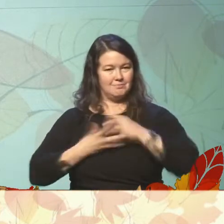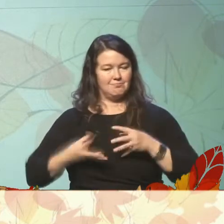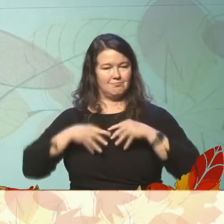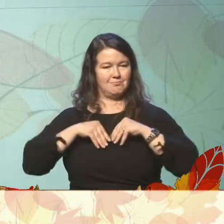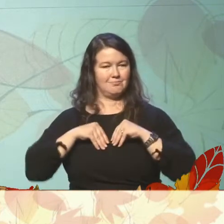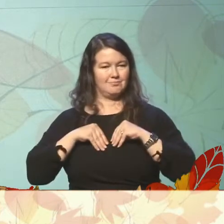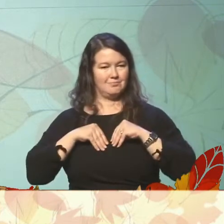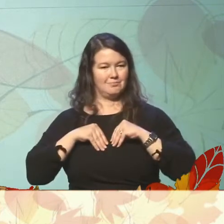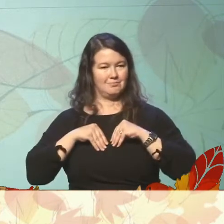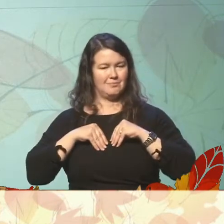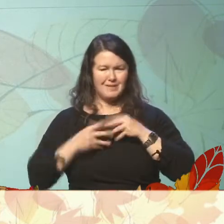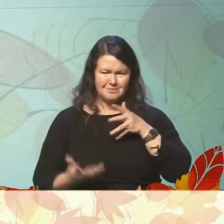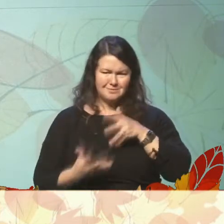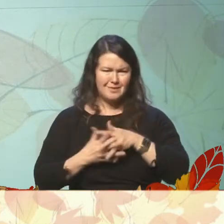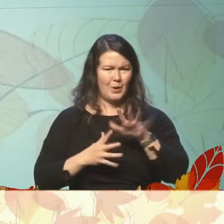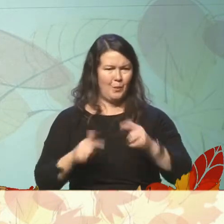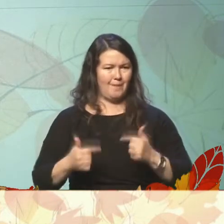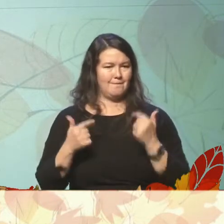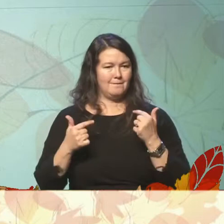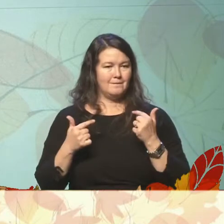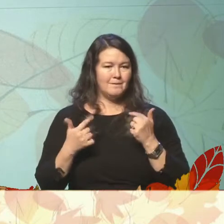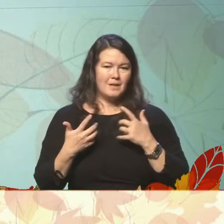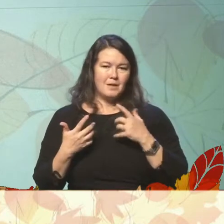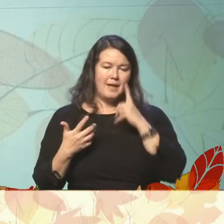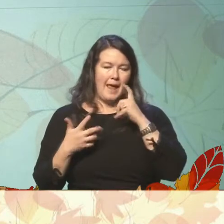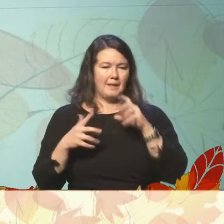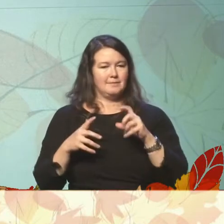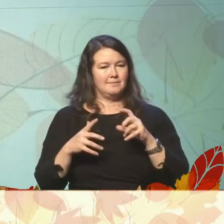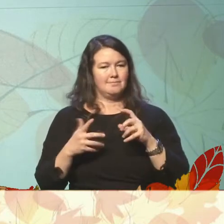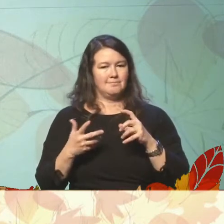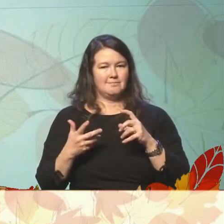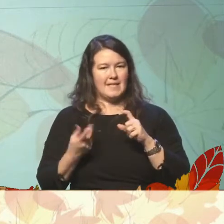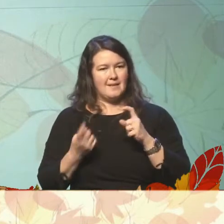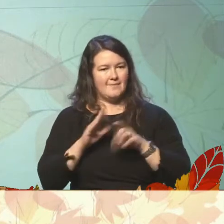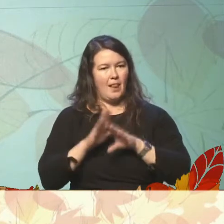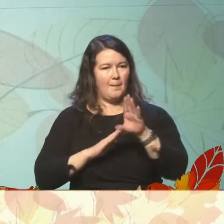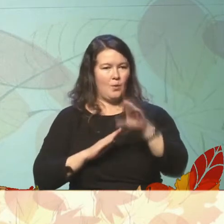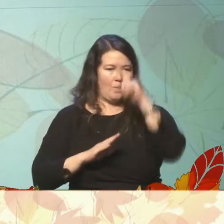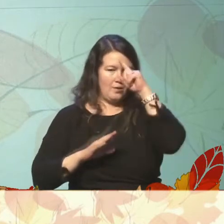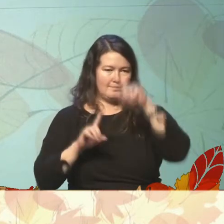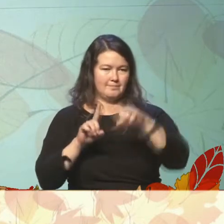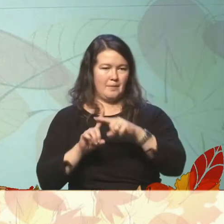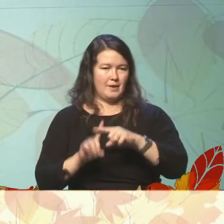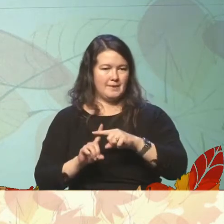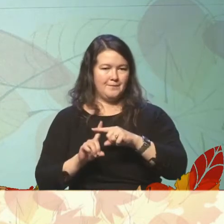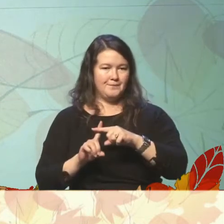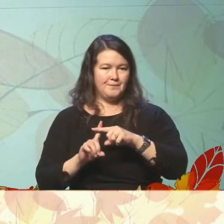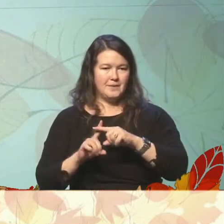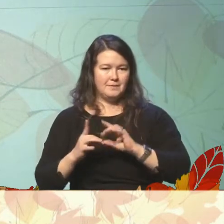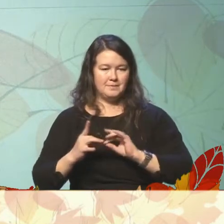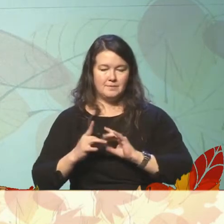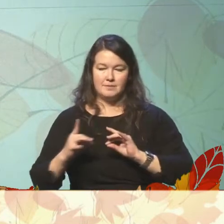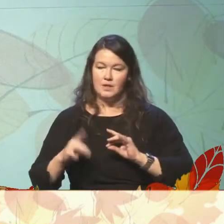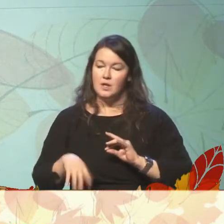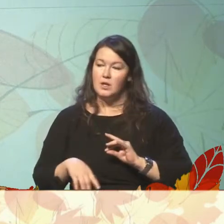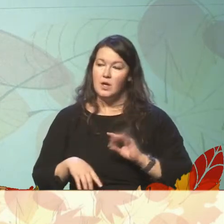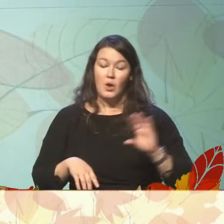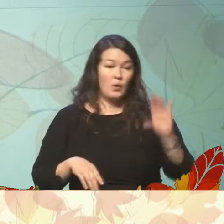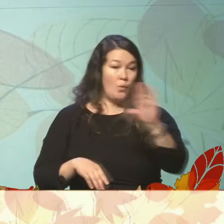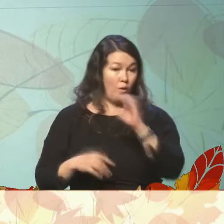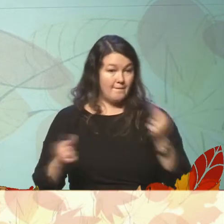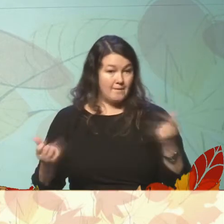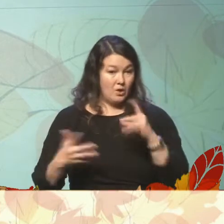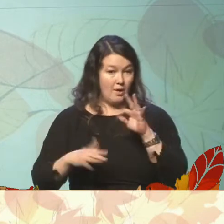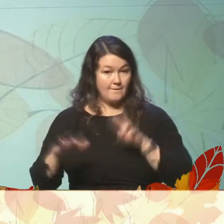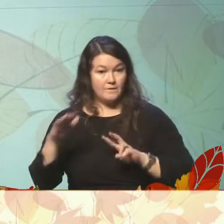because it can develop that mantra and that mindfulness. Here's another thing that I would say to you. If your fear of the